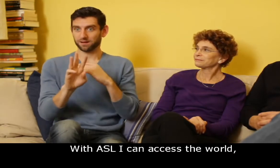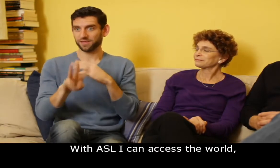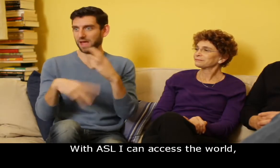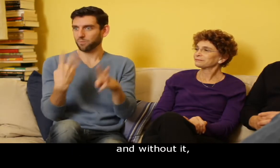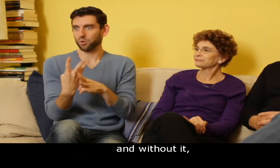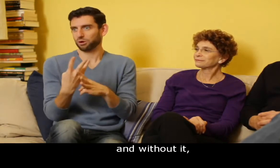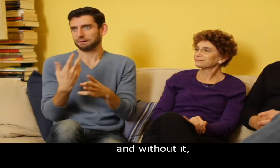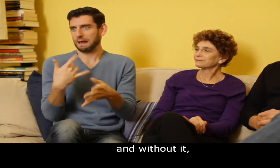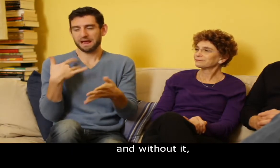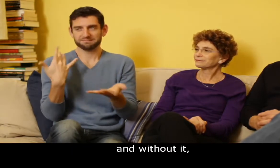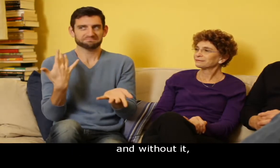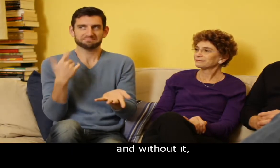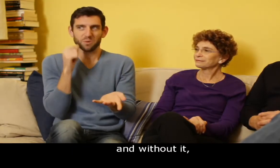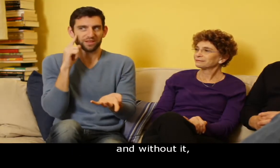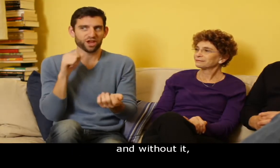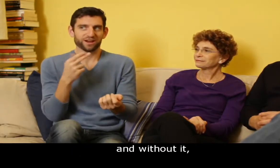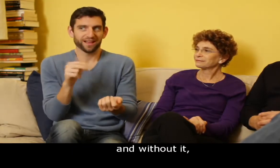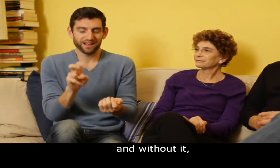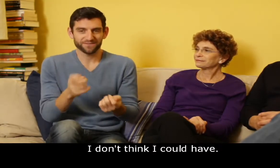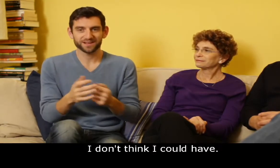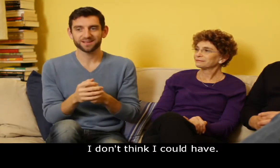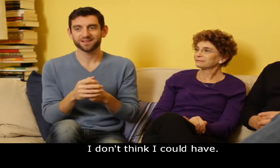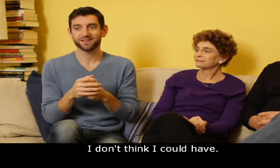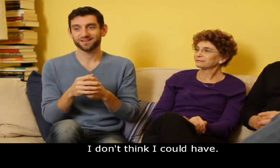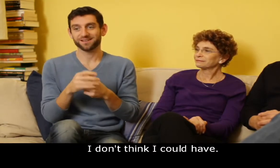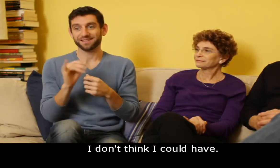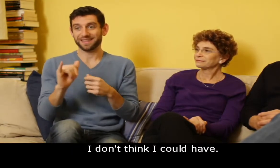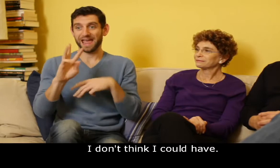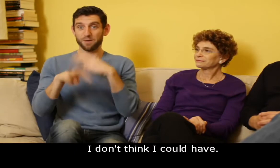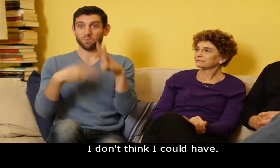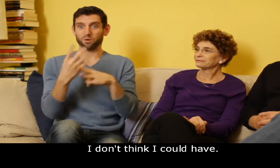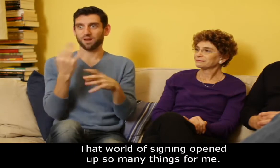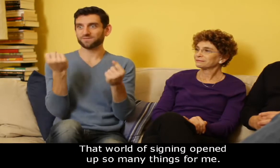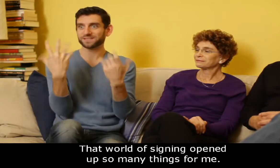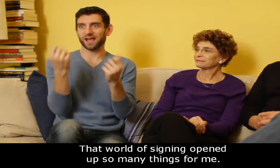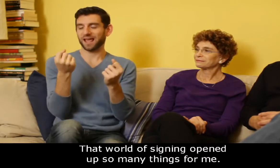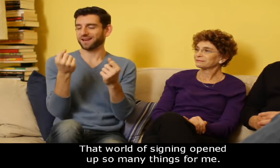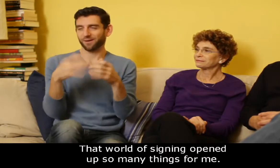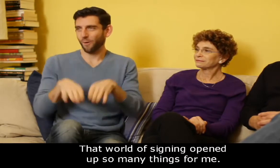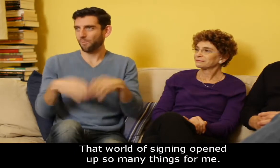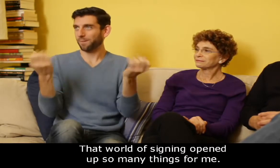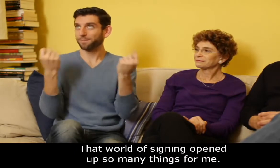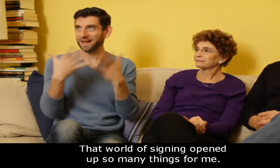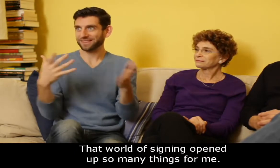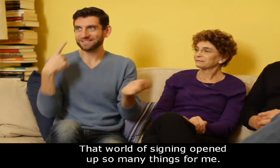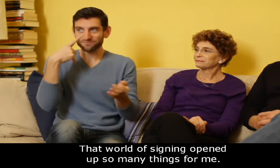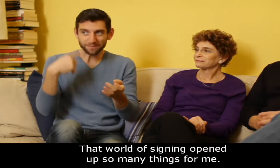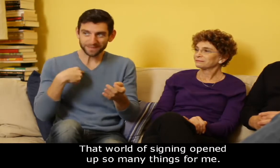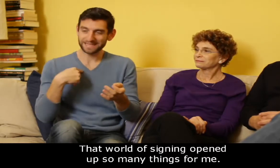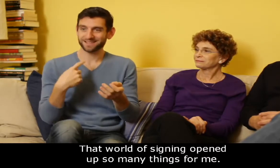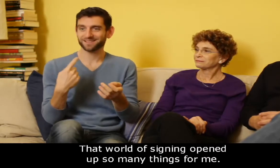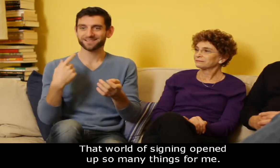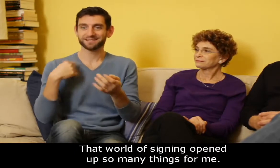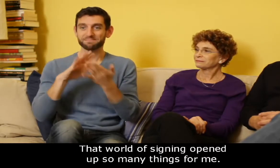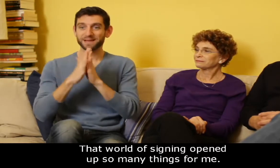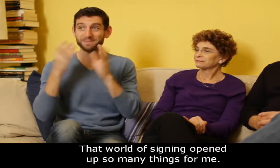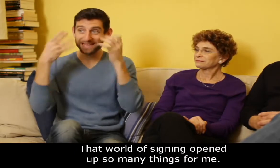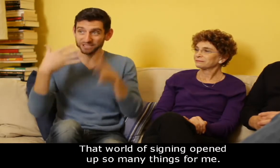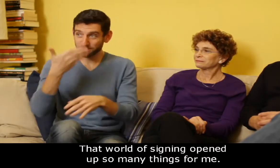With American Sign Language, I don't think I would have that same experience in the world. Without the world of sign language, it would be different because it's